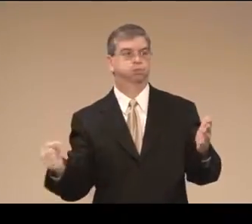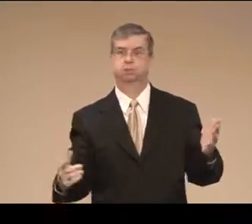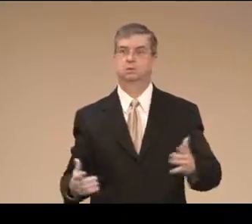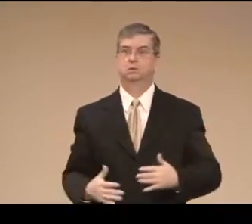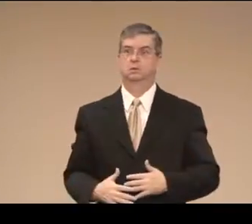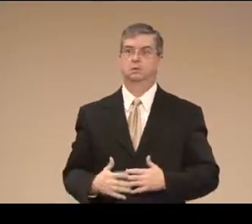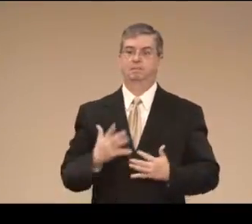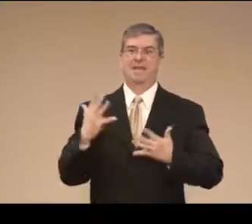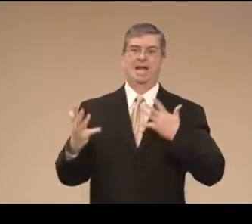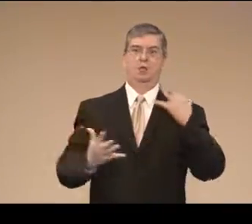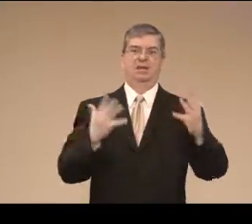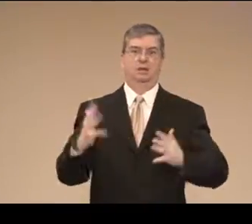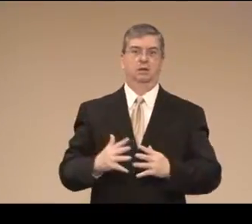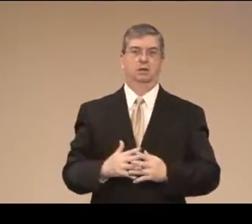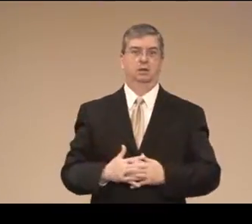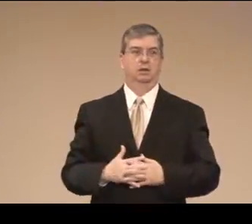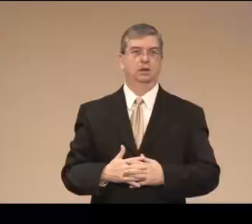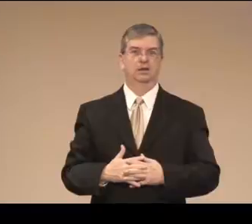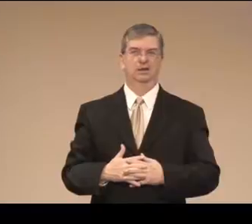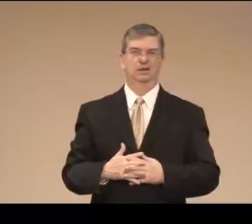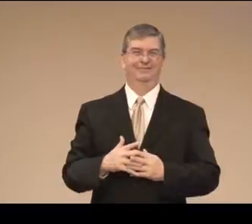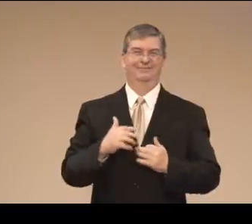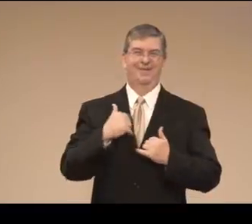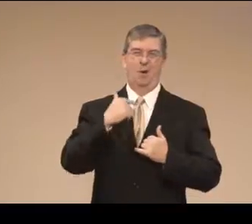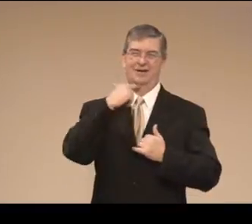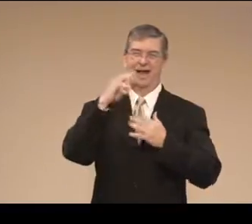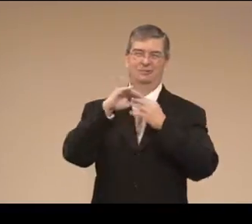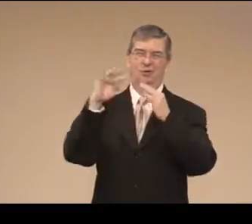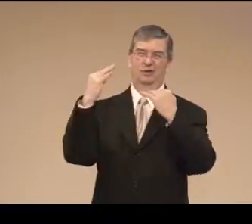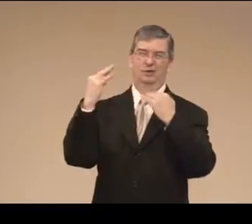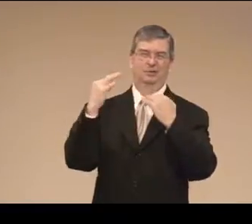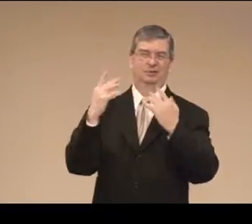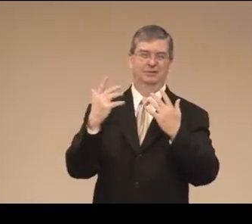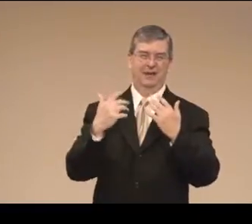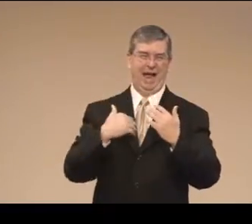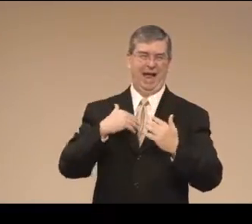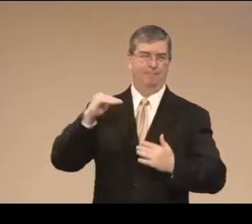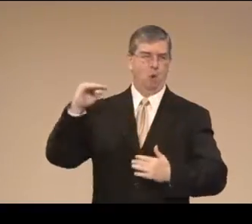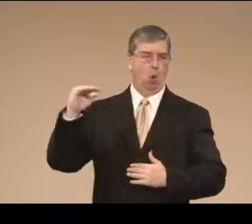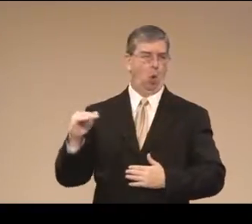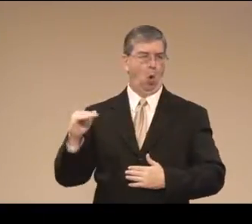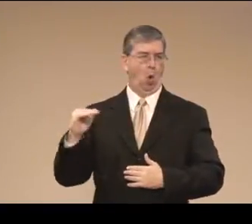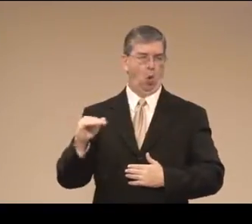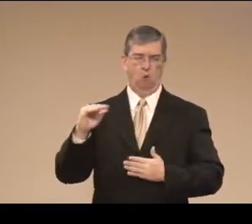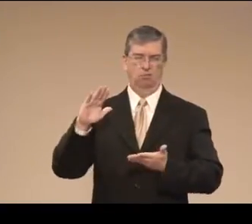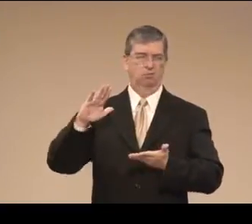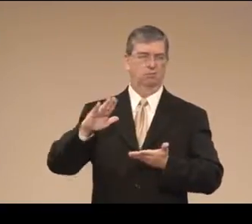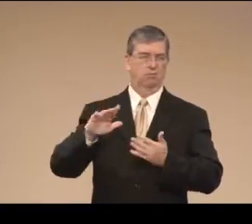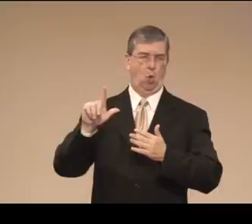Gideon could have had family members that had been in prison for illegal things or whatever. You just don't know what it was like.